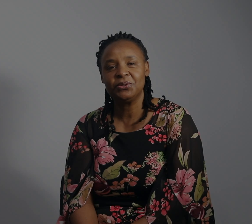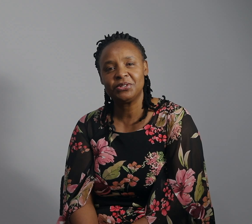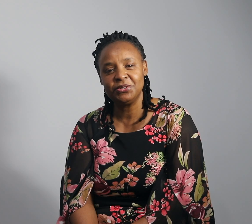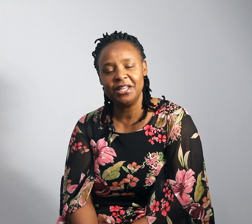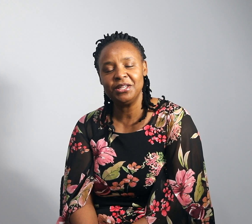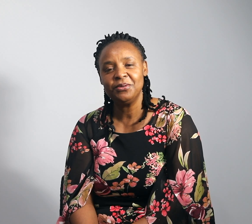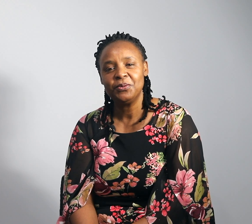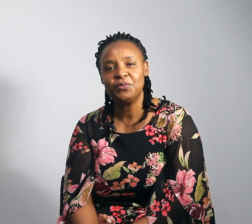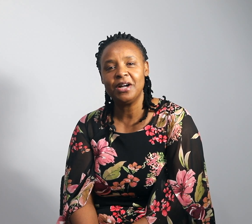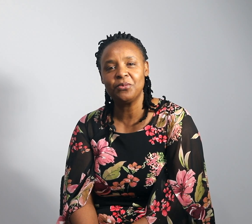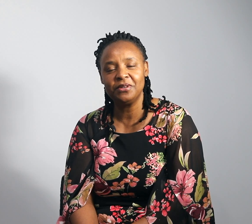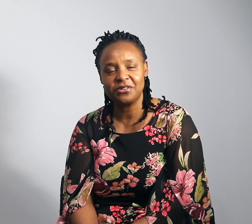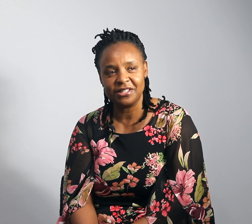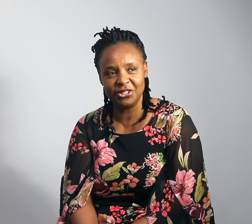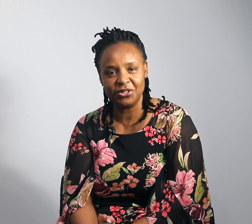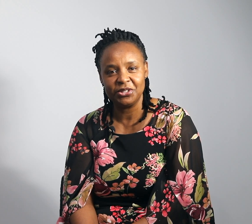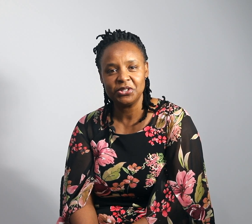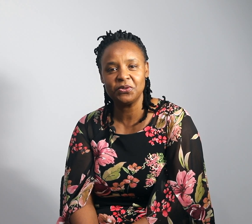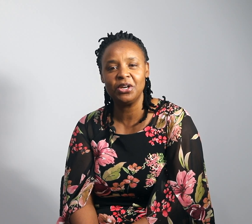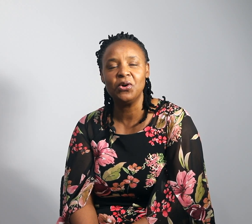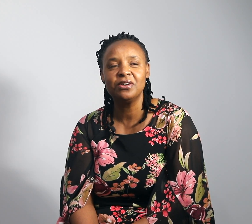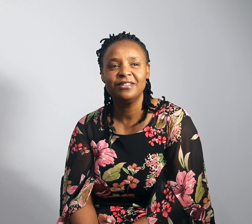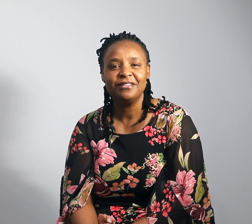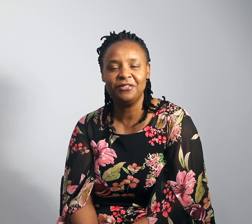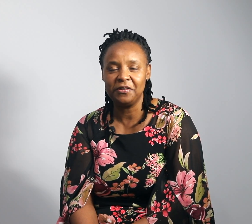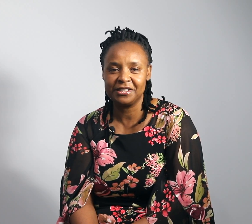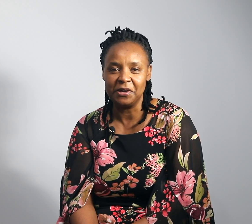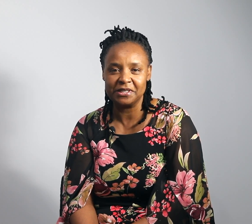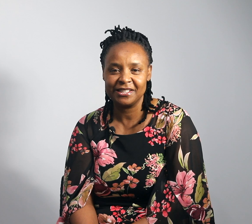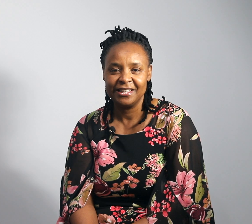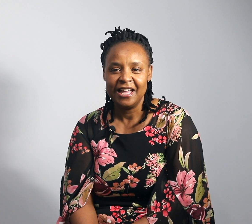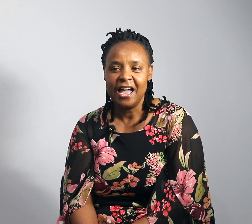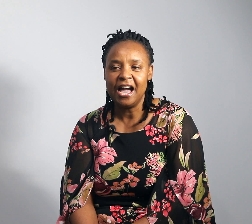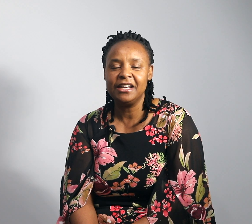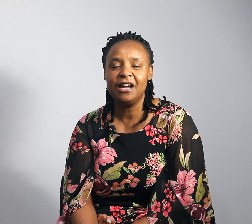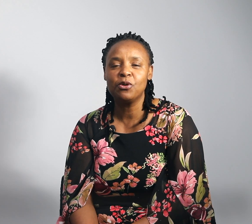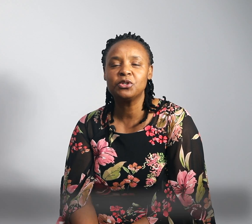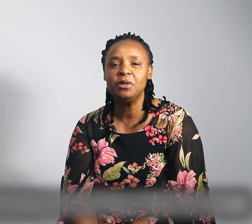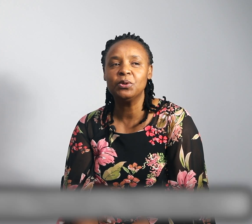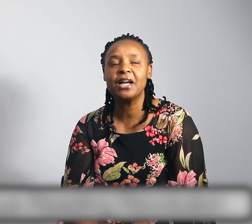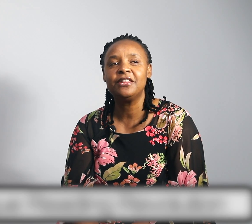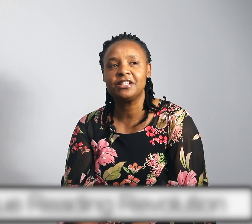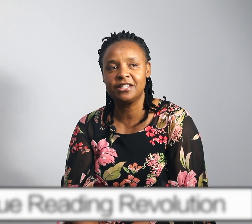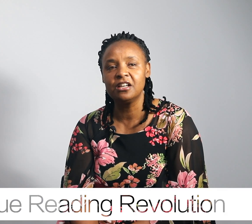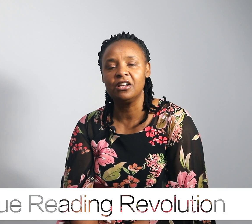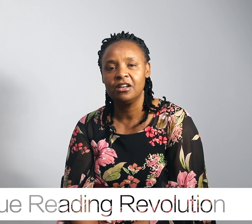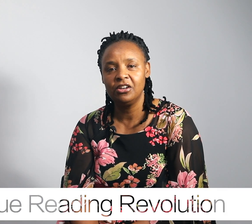So today we will transition to the long vowel sounds, and I'm going to be looking at the single